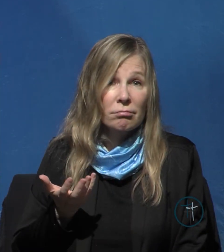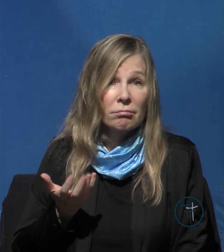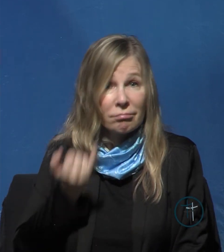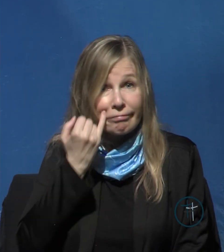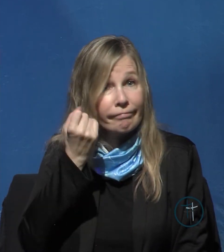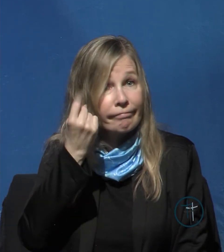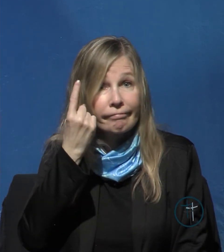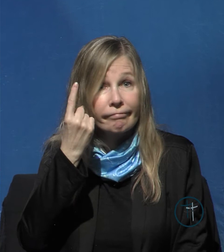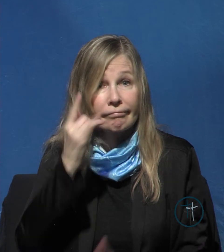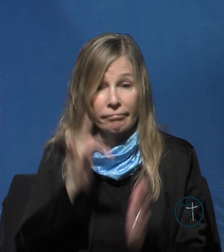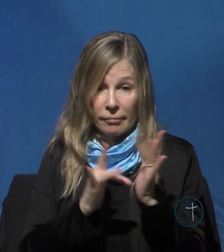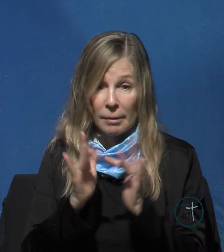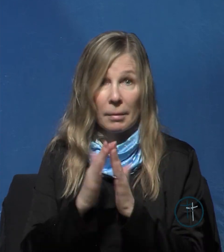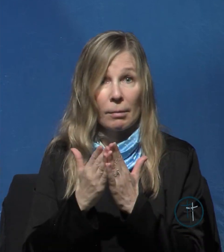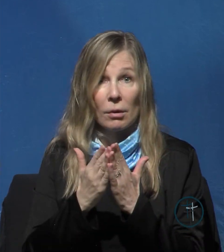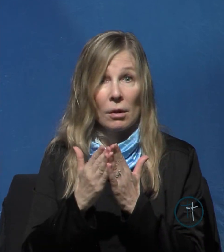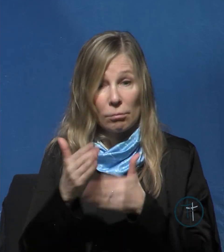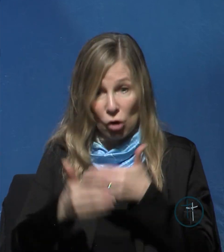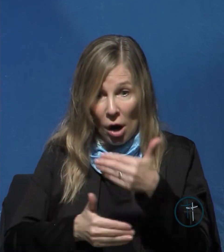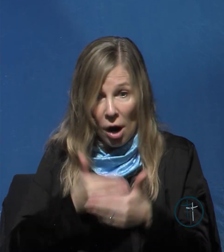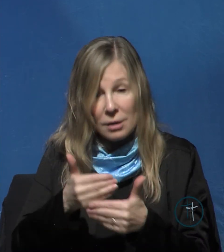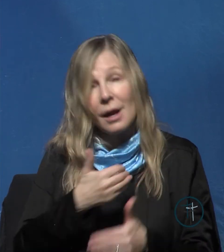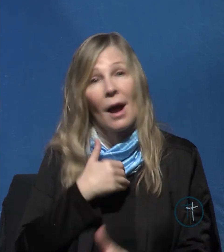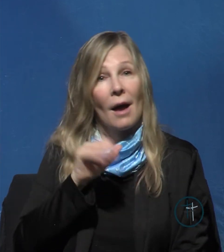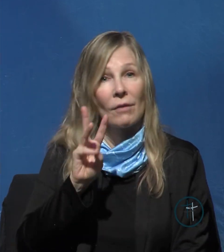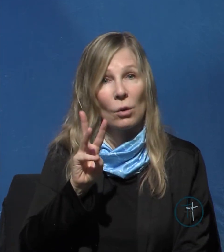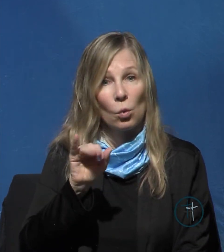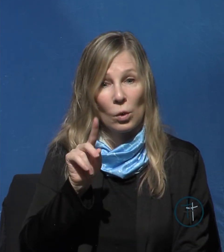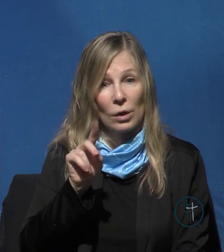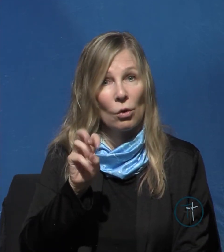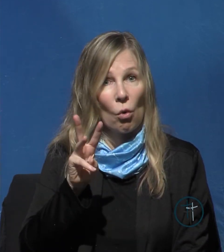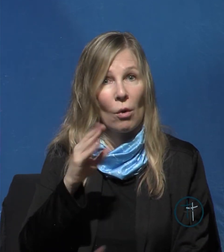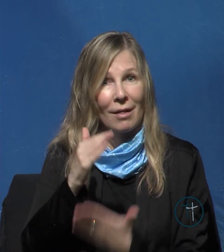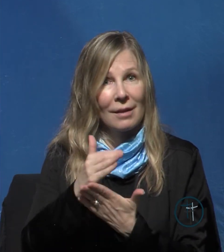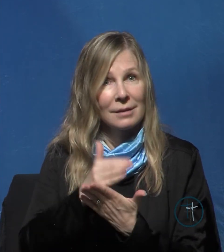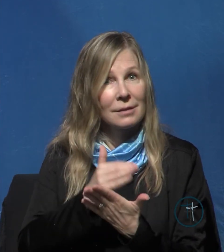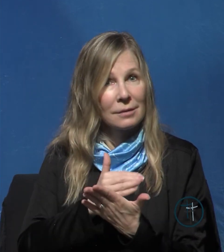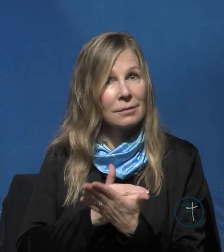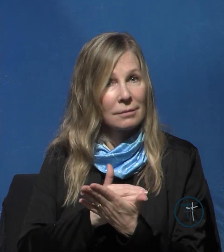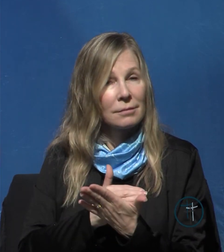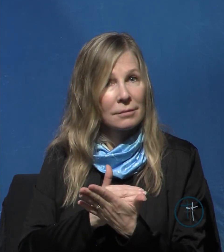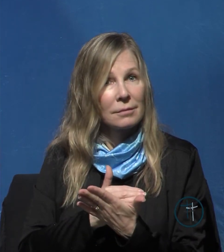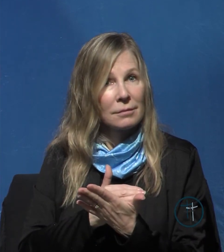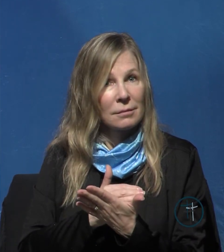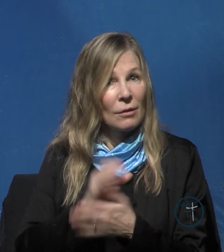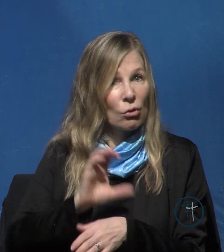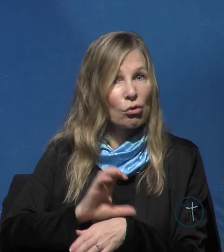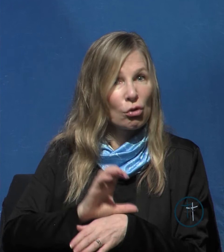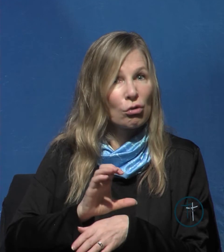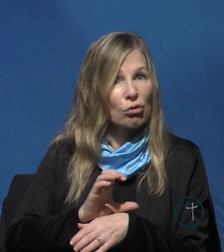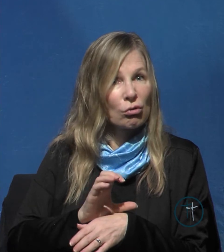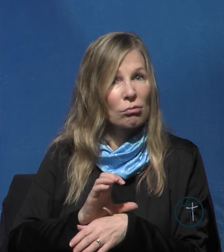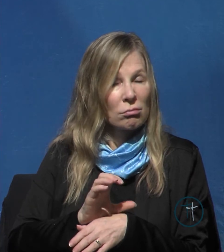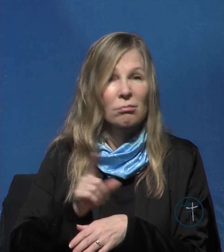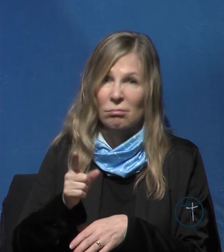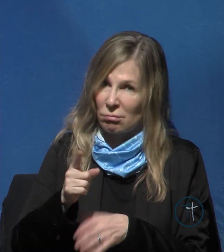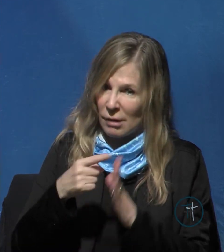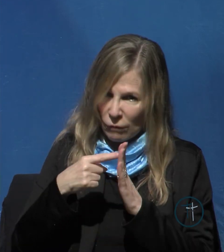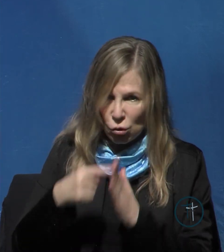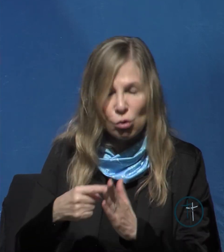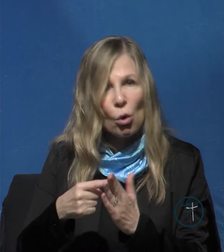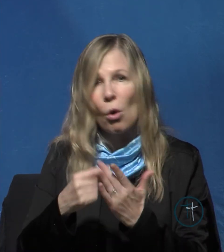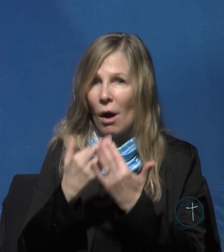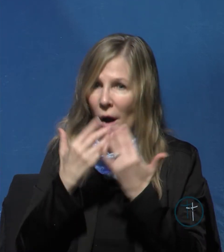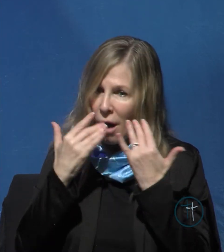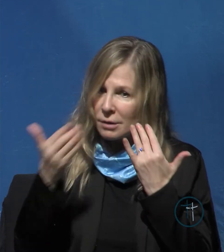you understand the biblical process of having a widow's list in a church, even widows to be put on the list, one of the qualifications is they had to have shown